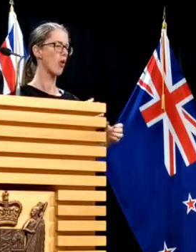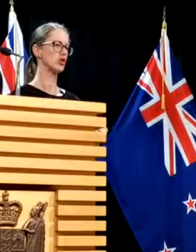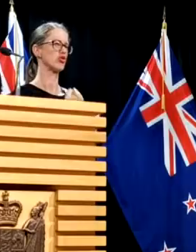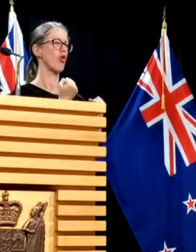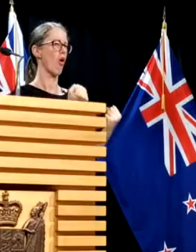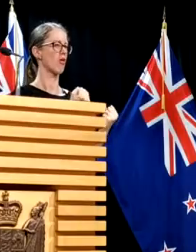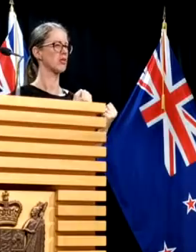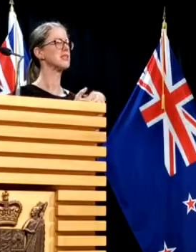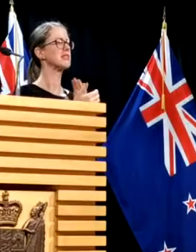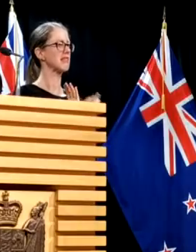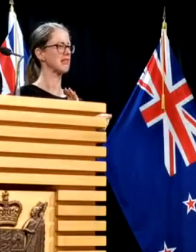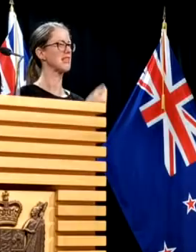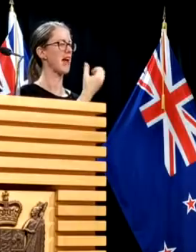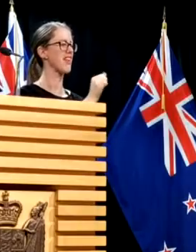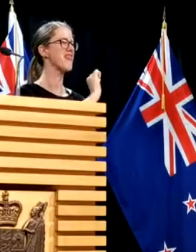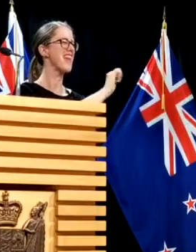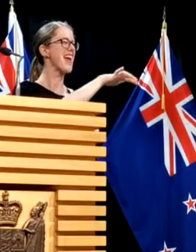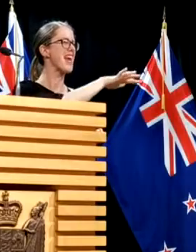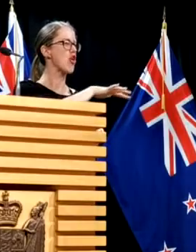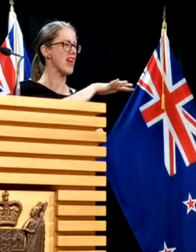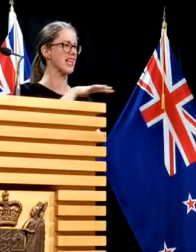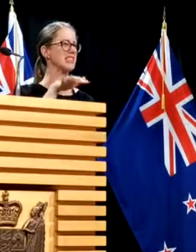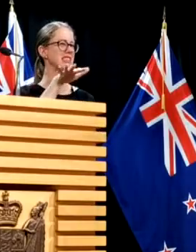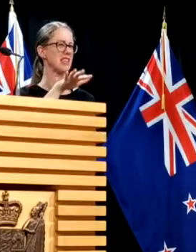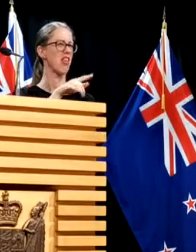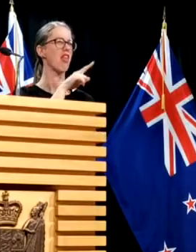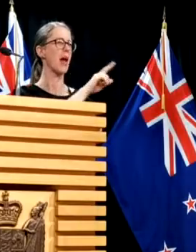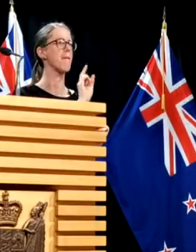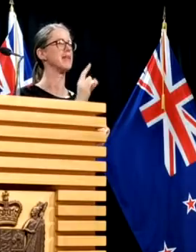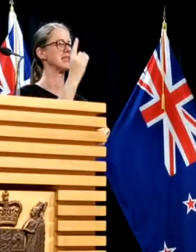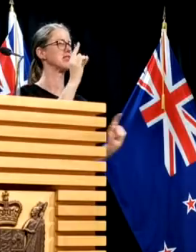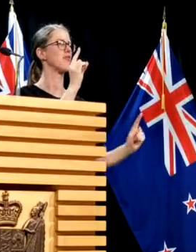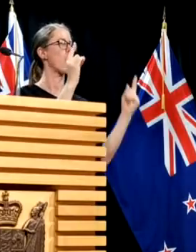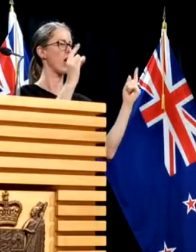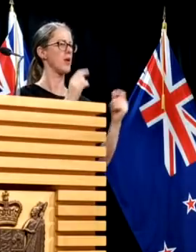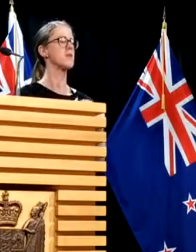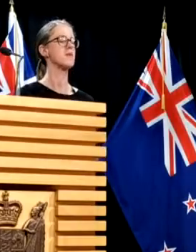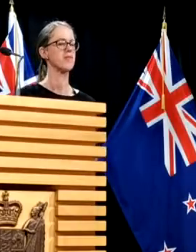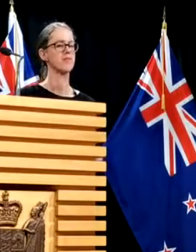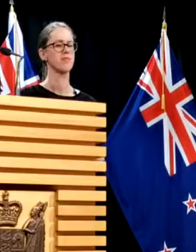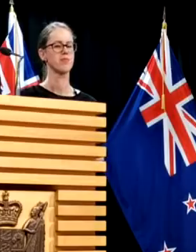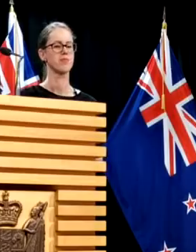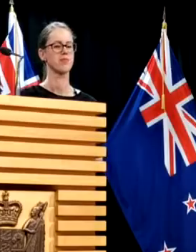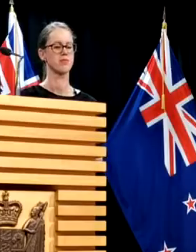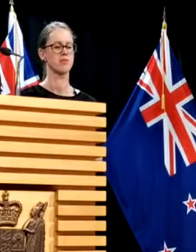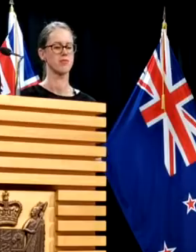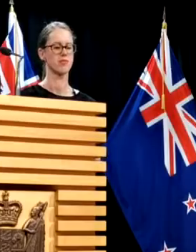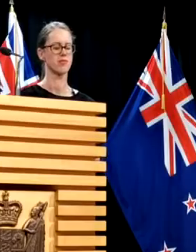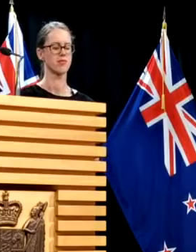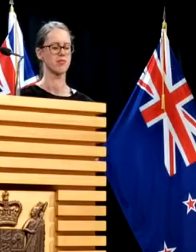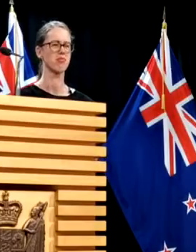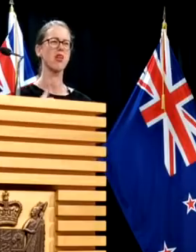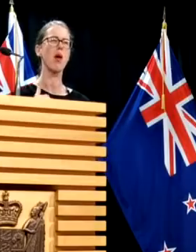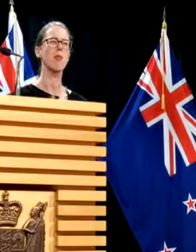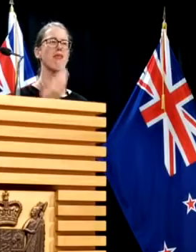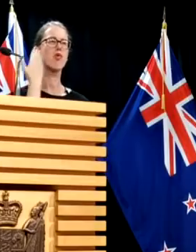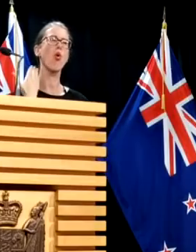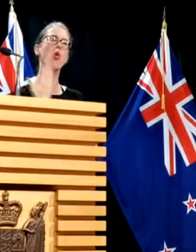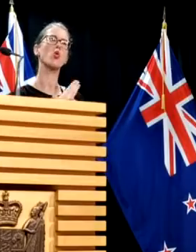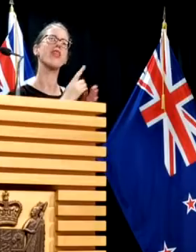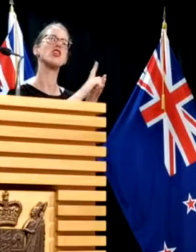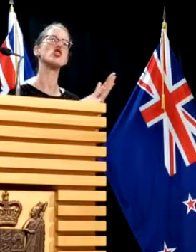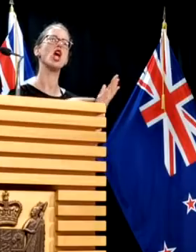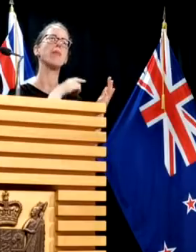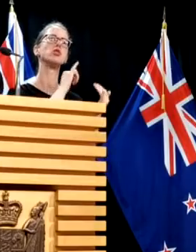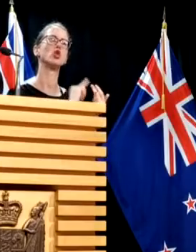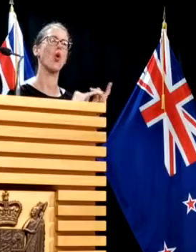skills to the table in the specific areas we've agreed to work on. You know, I've obviously already had experience with James